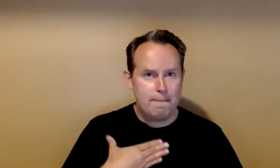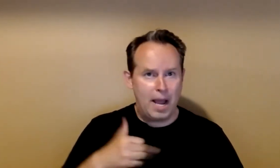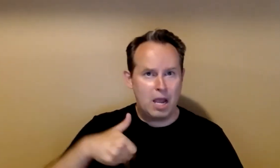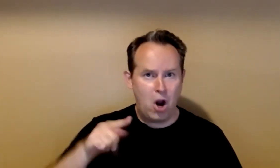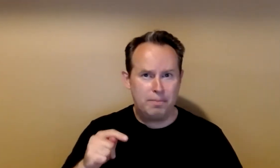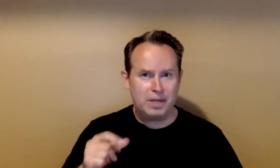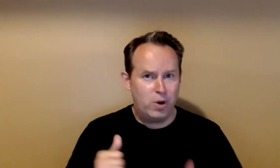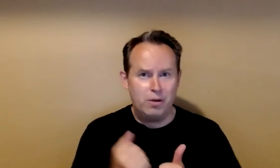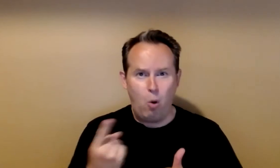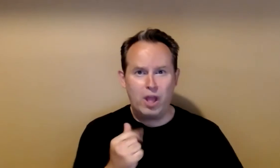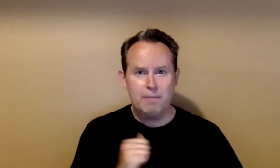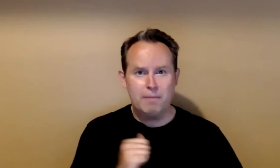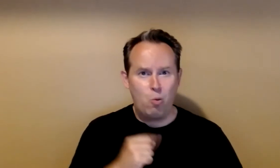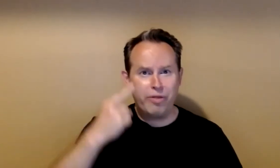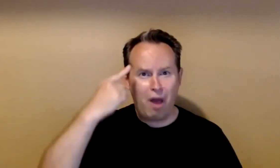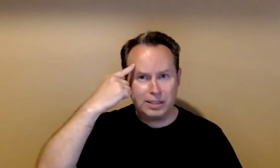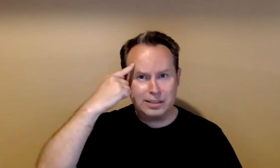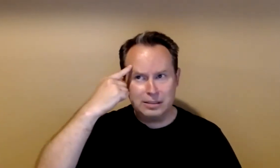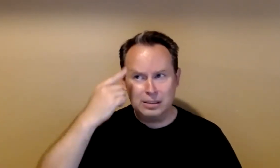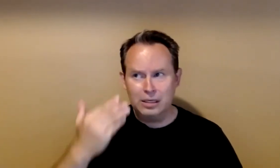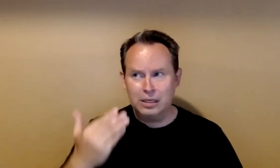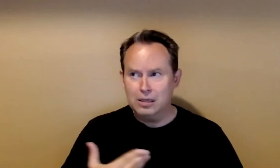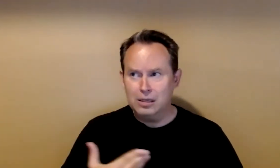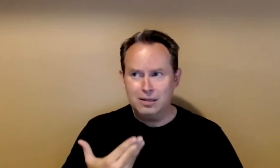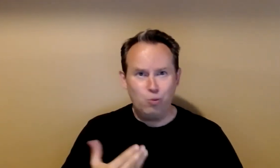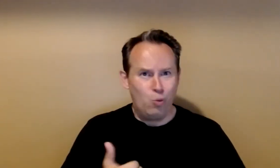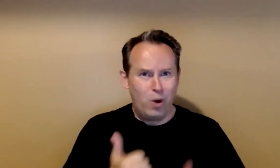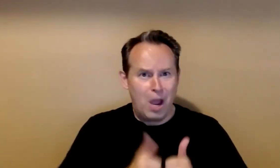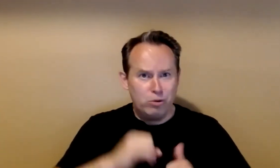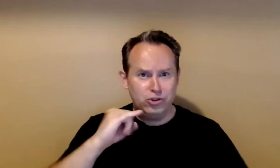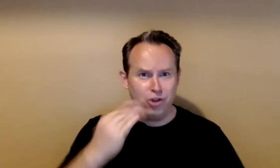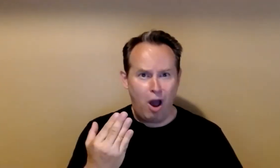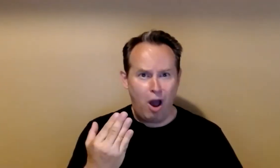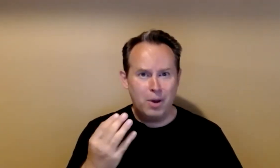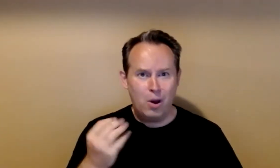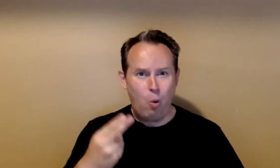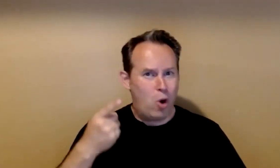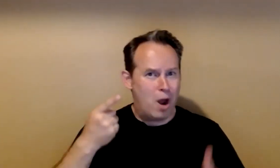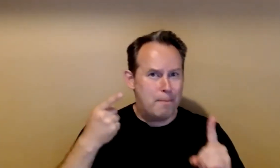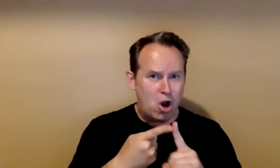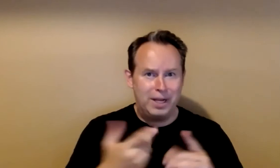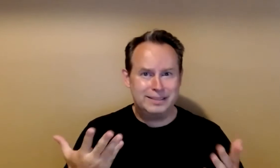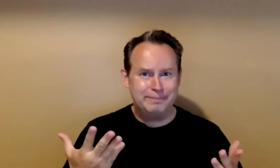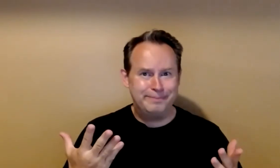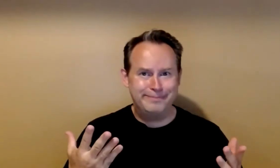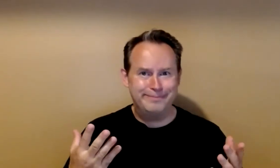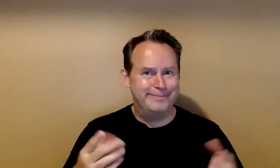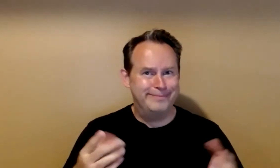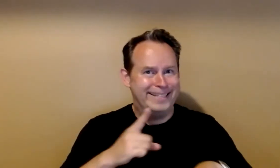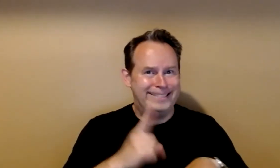I'm left alone in my apartment with only my own thoughts. The days seem to blend together.